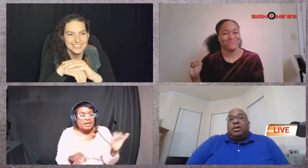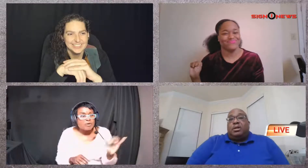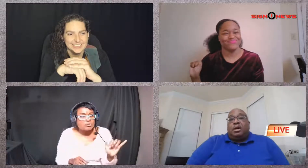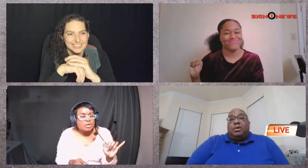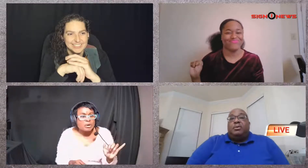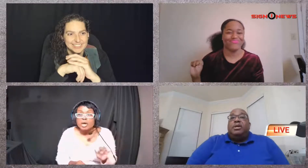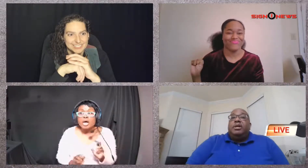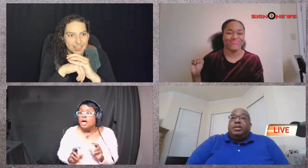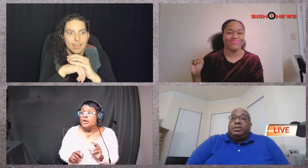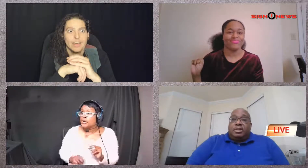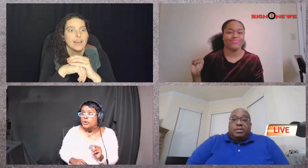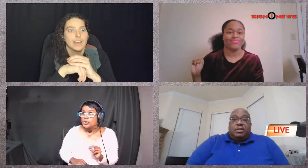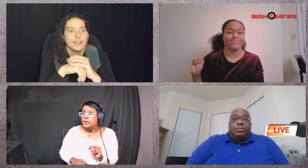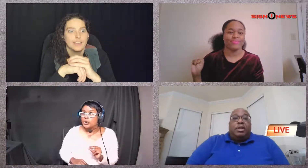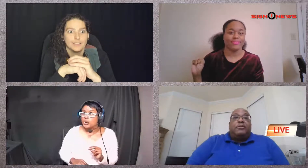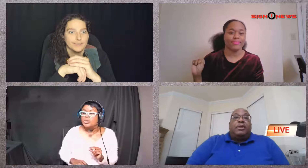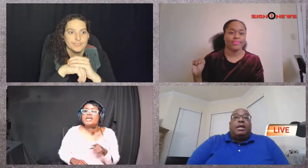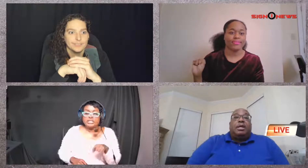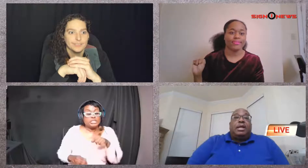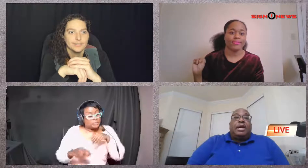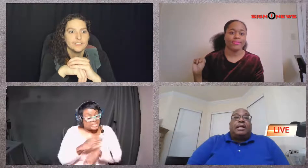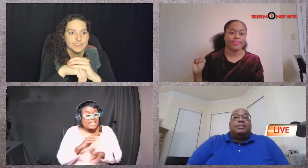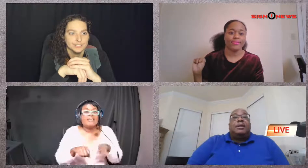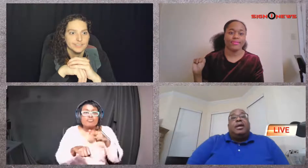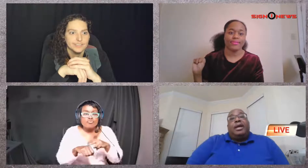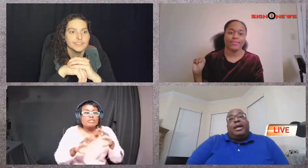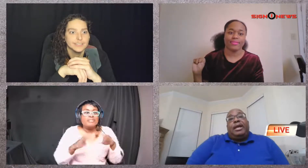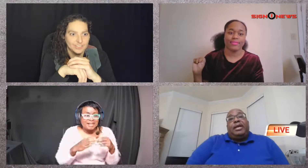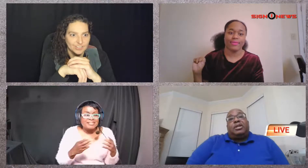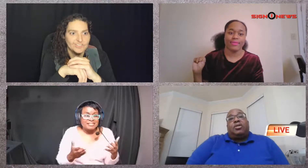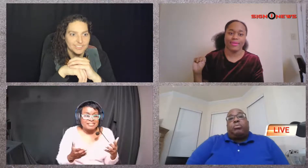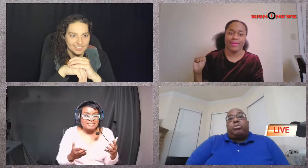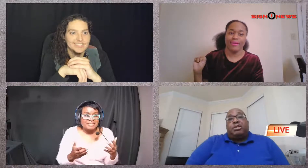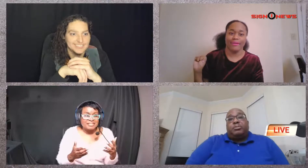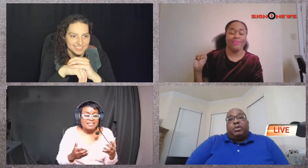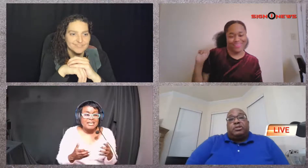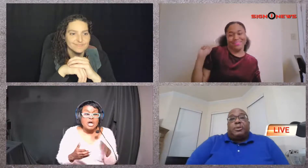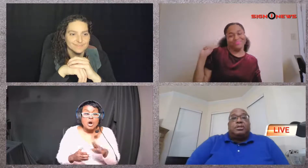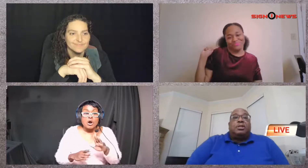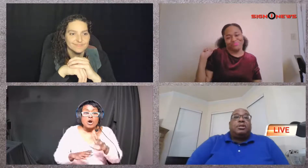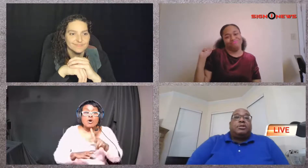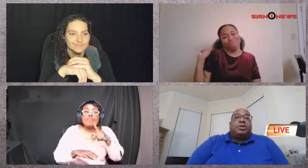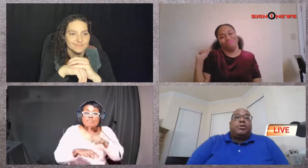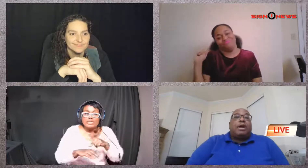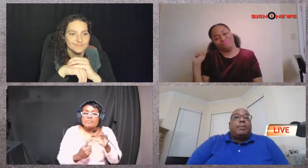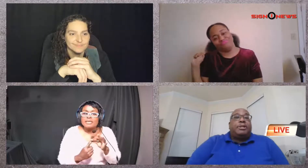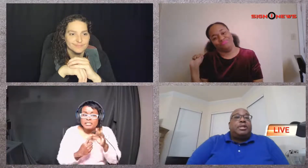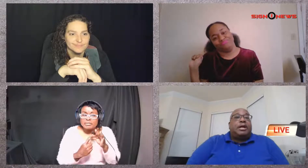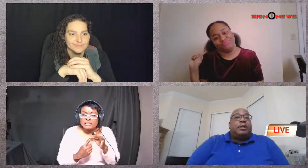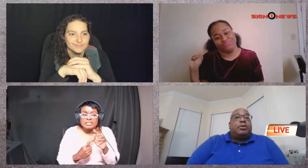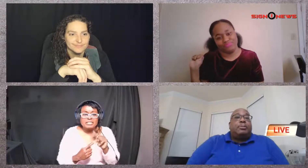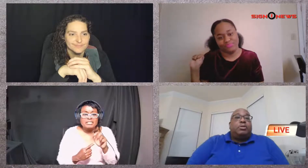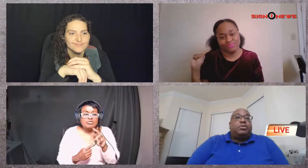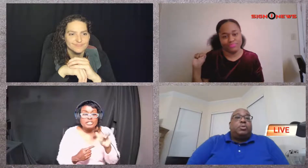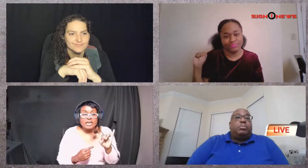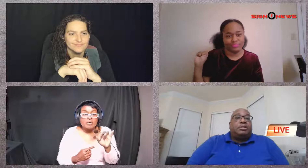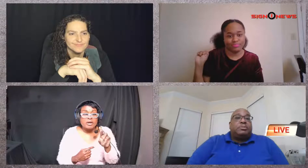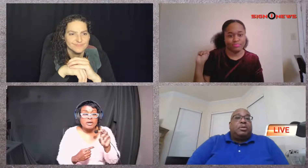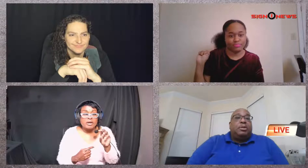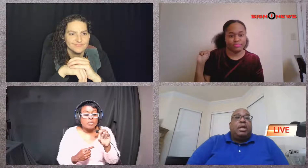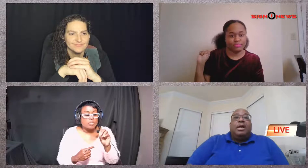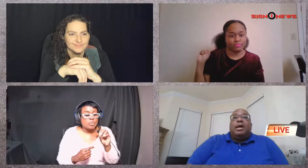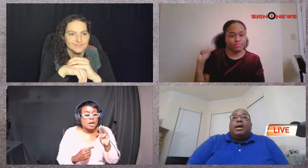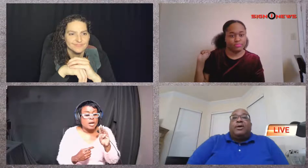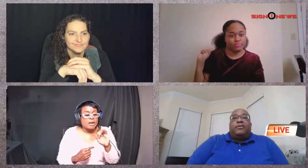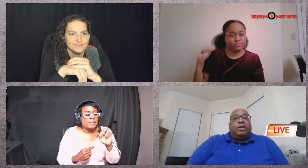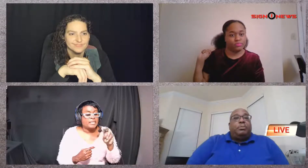said, no. She's going to be in the regular class. And her principal, especially Terry Robbins down there, her middle school